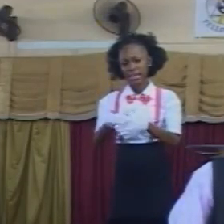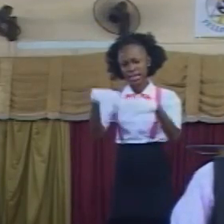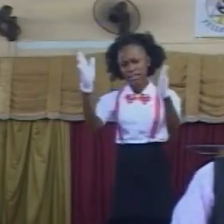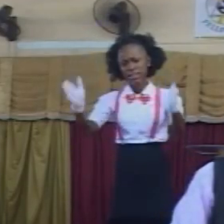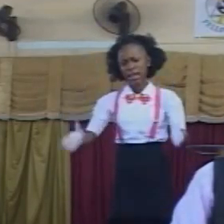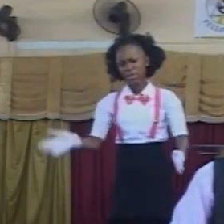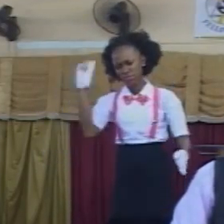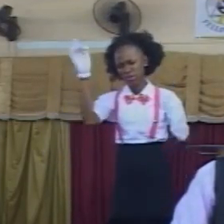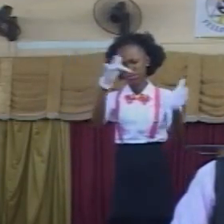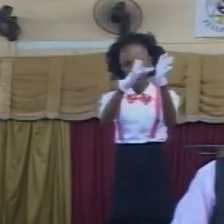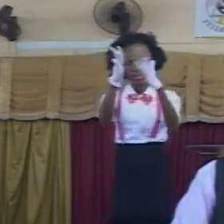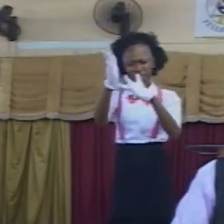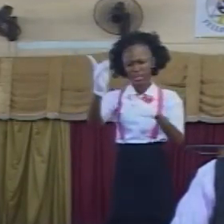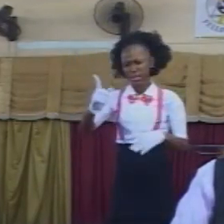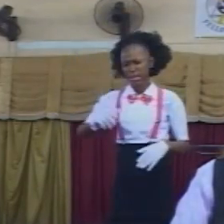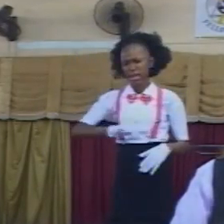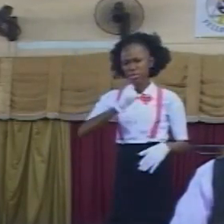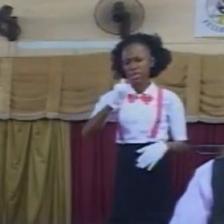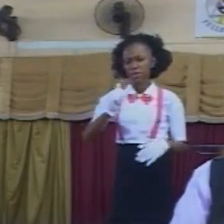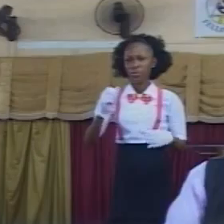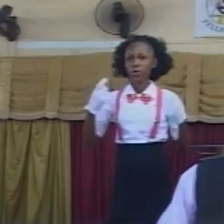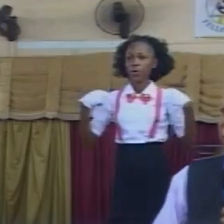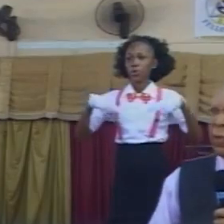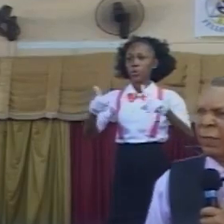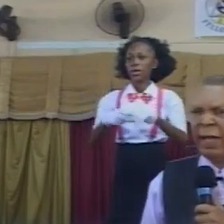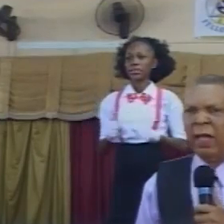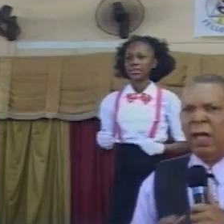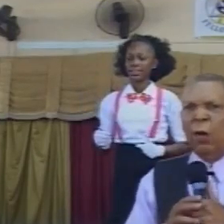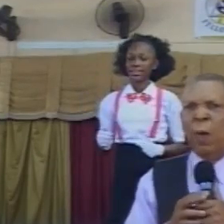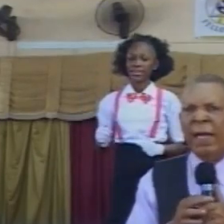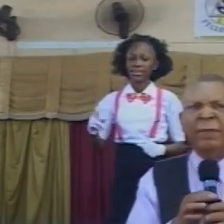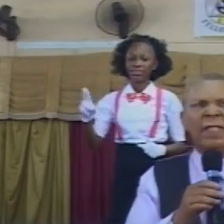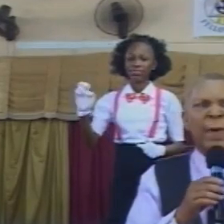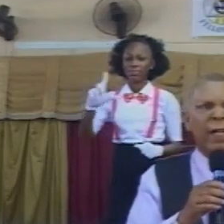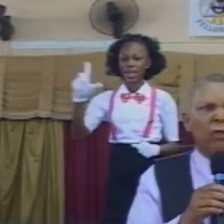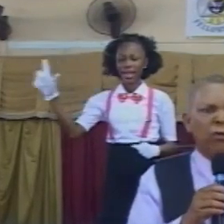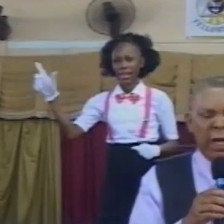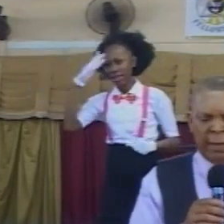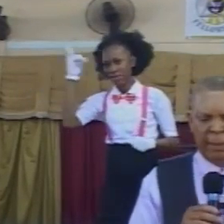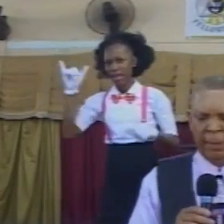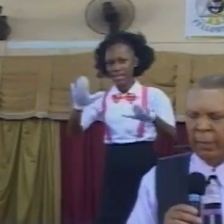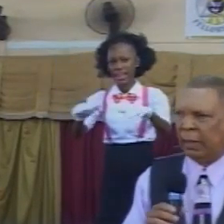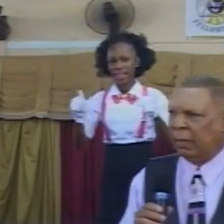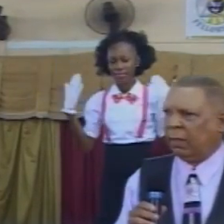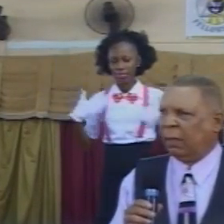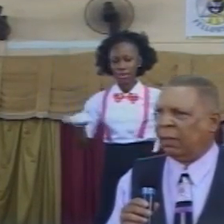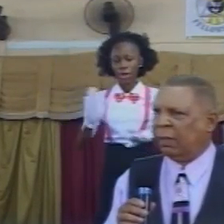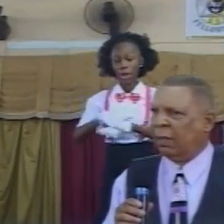For Jesus himself went into hell. That's why he was crucified. Why he left his body on the tree.